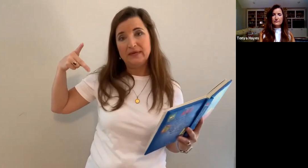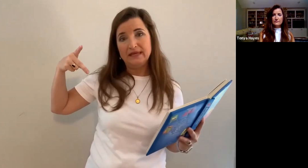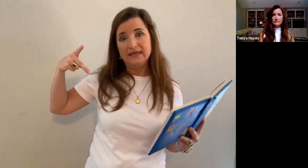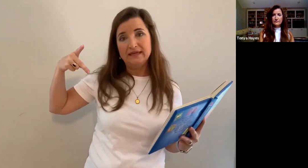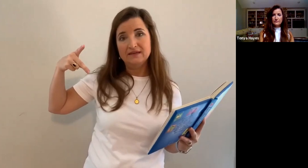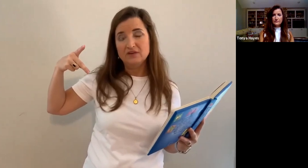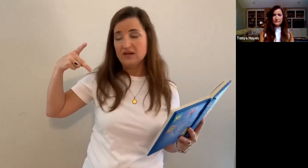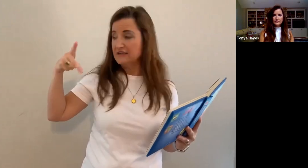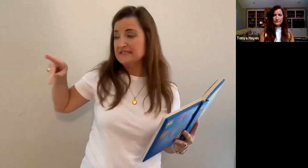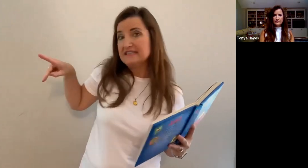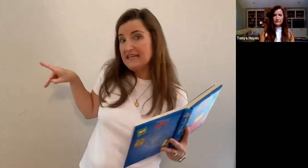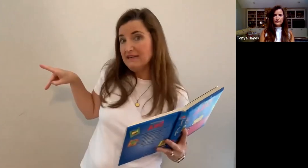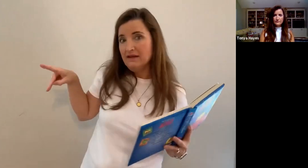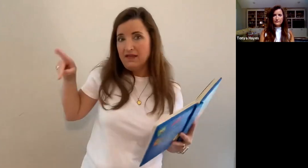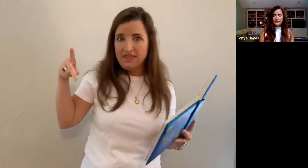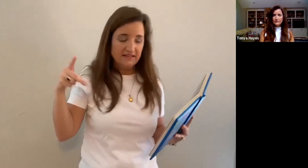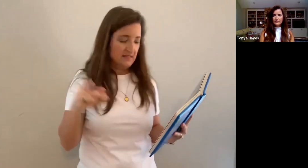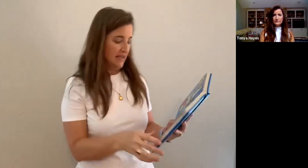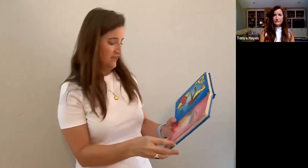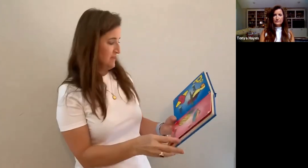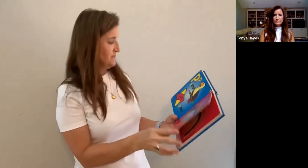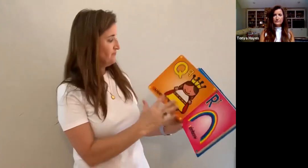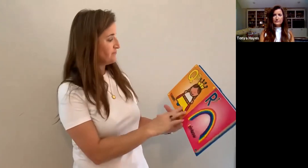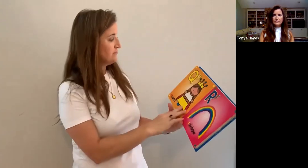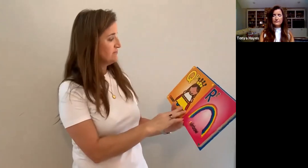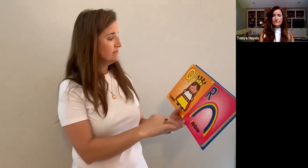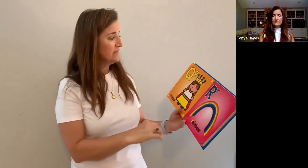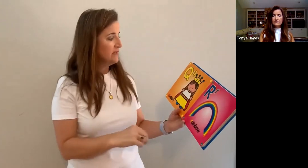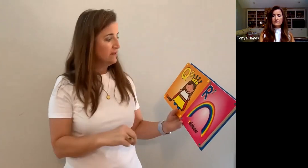go P. You're not going to see that side of it.